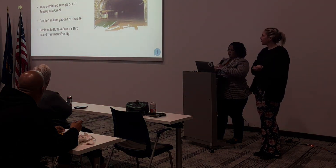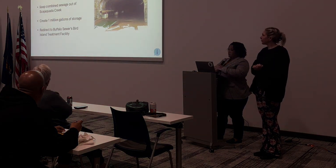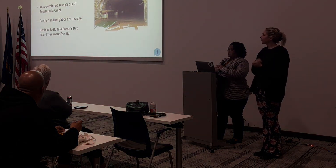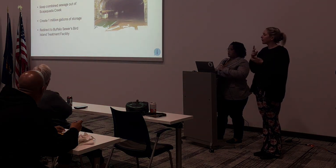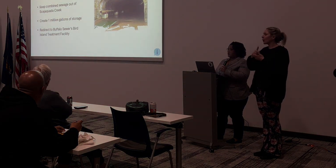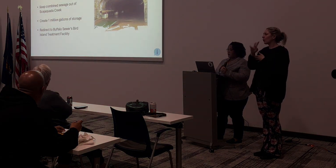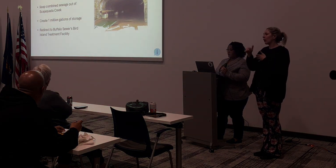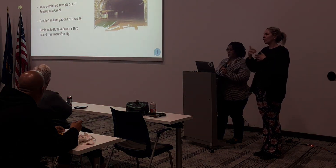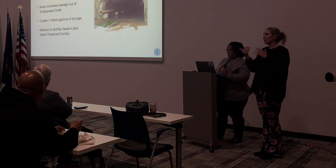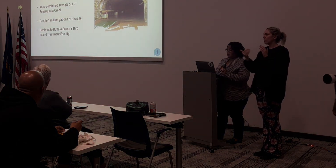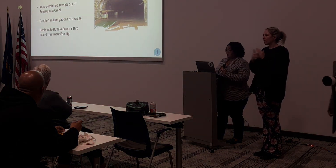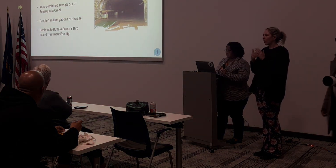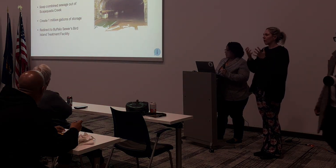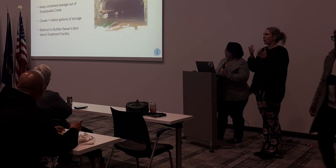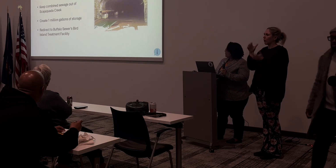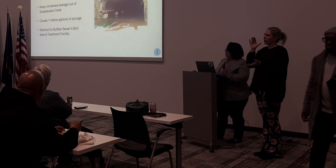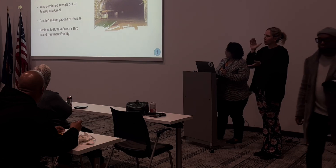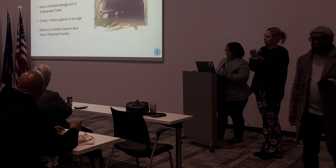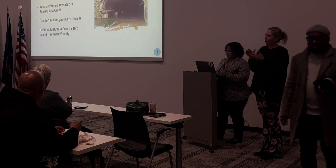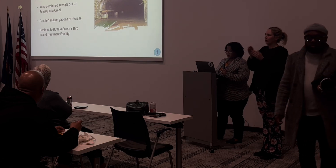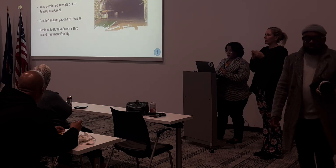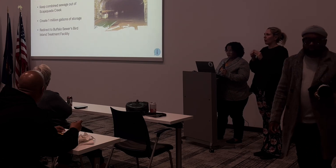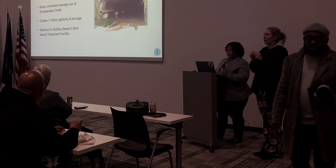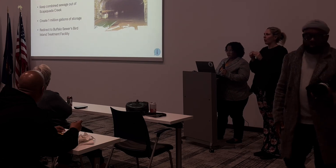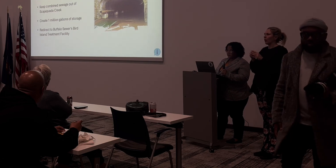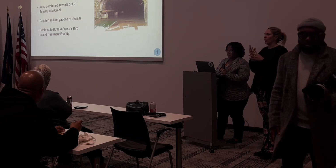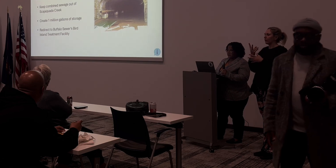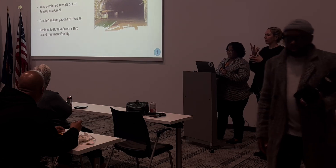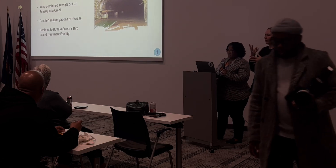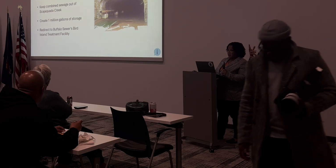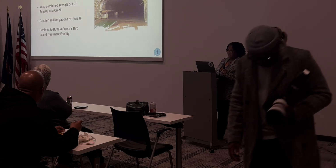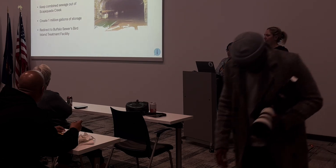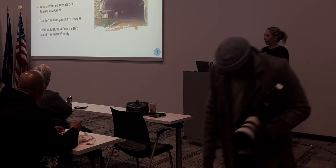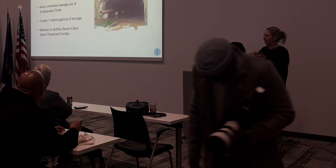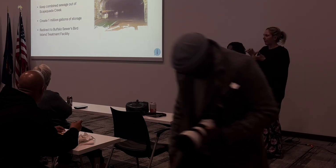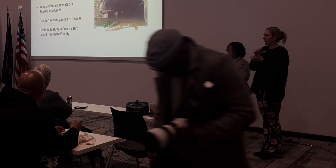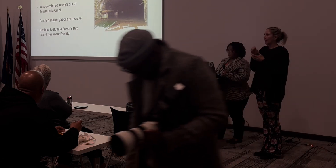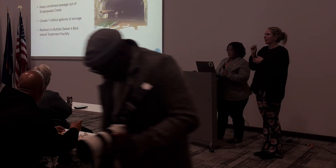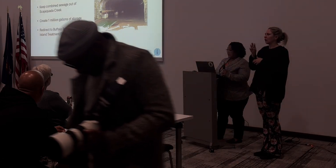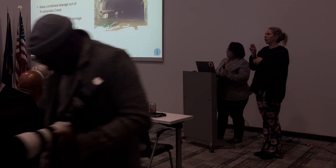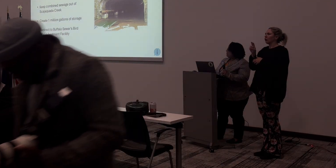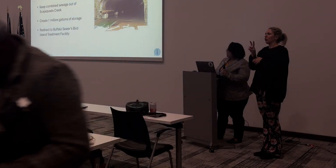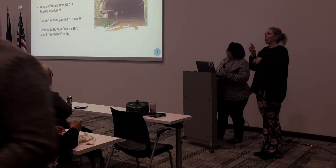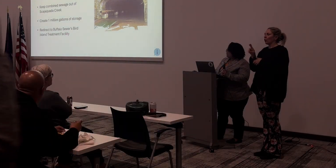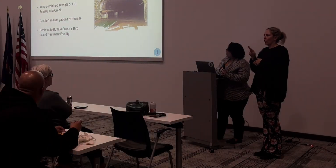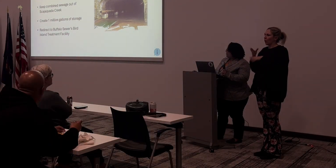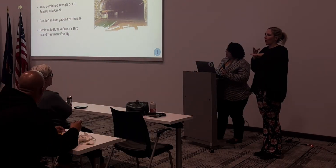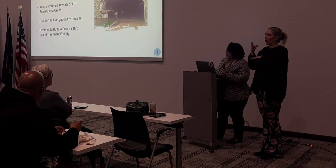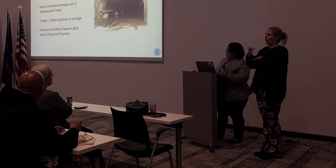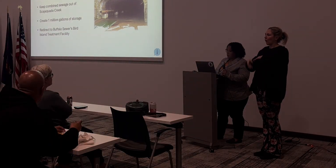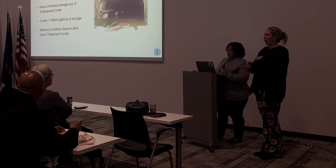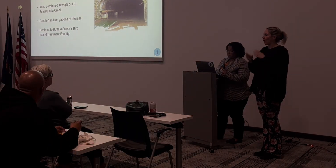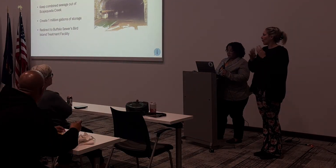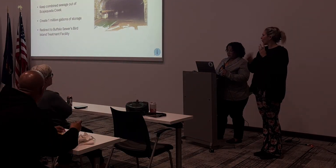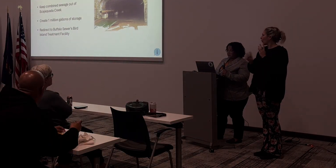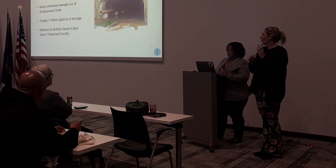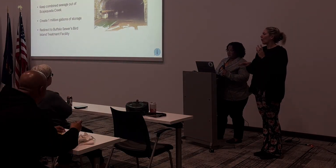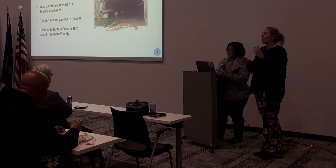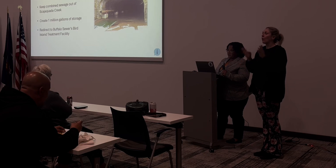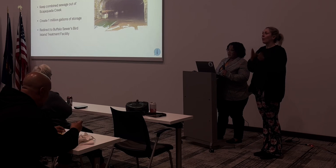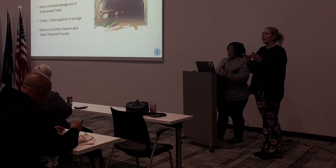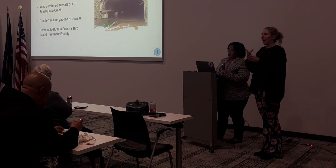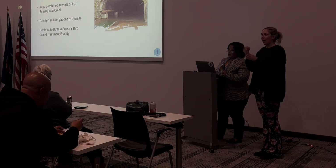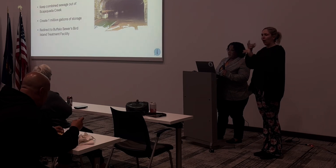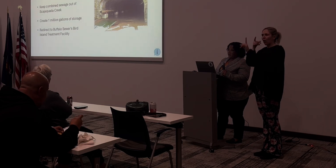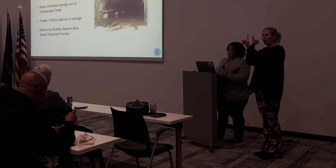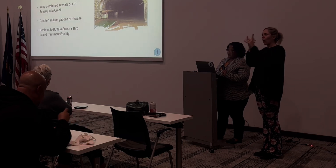Project again will help to reduce the number of combined sewer overflows. Its plan goal is to